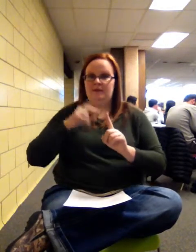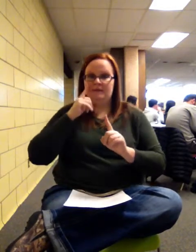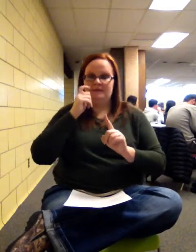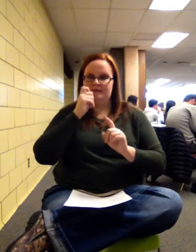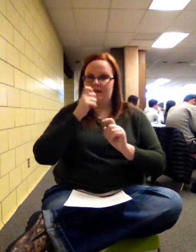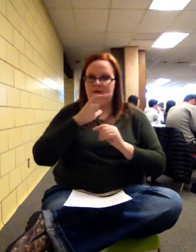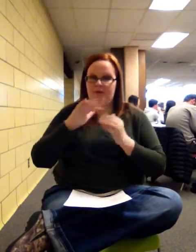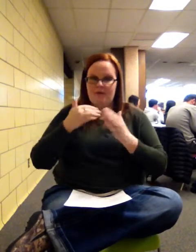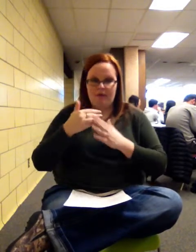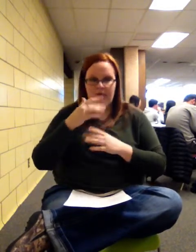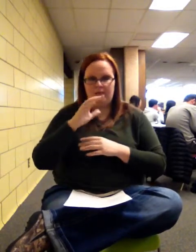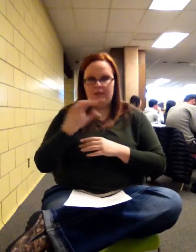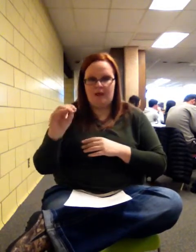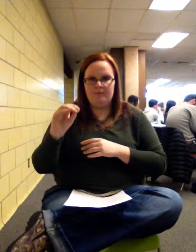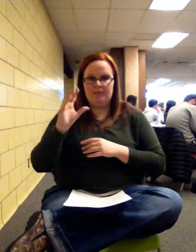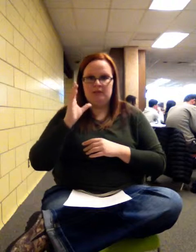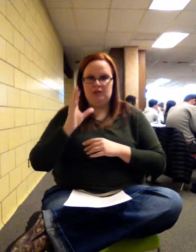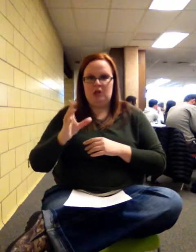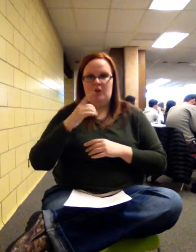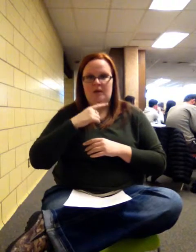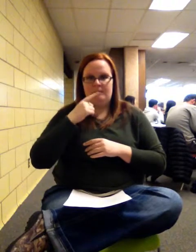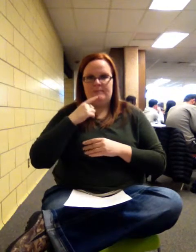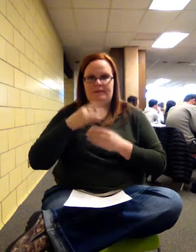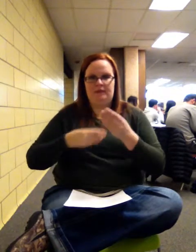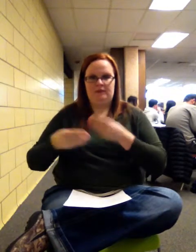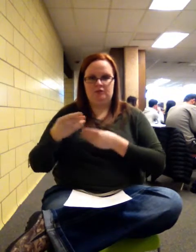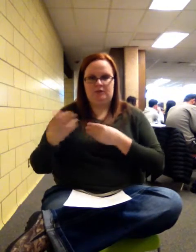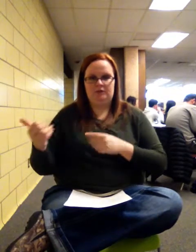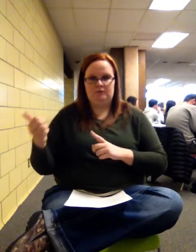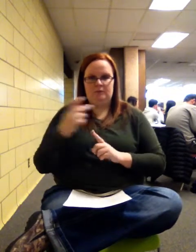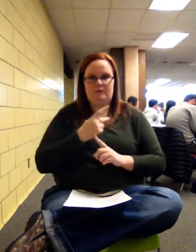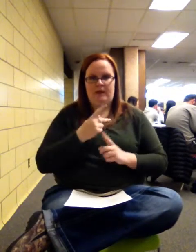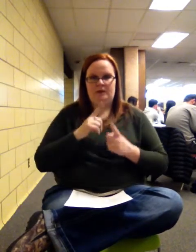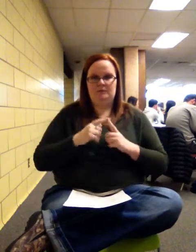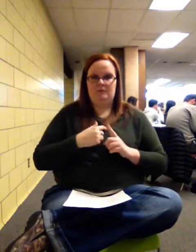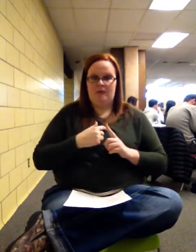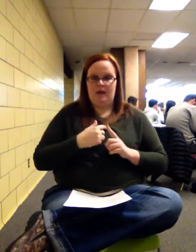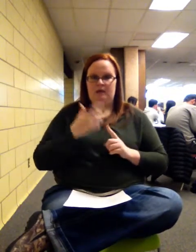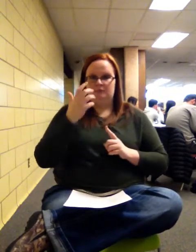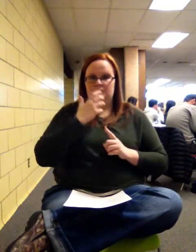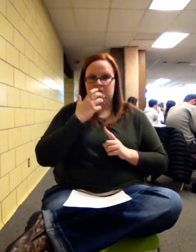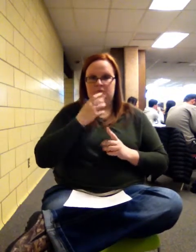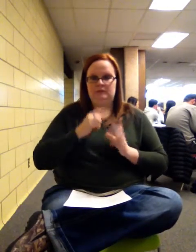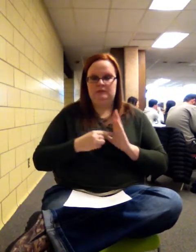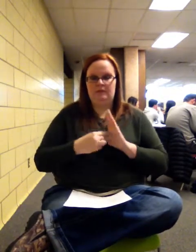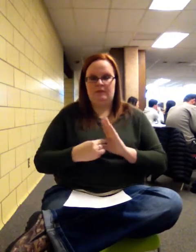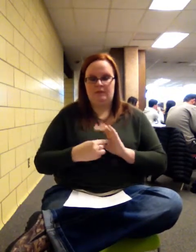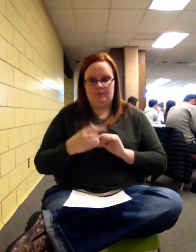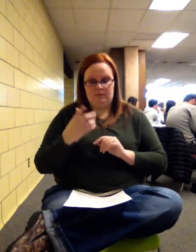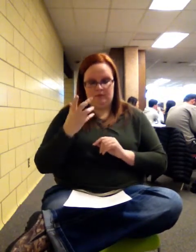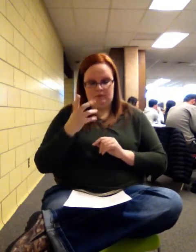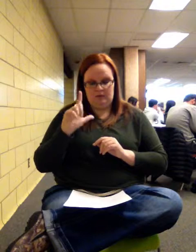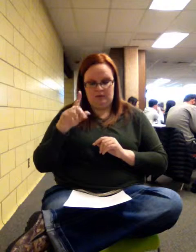company is publicly traded. So go back to my extreme example, liquidity premium, if you're buying a